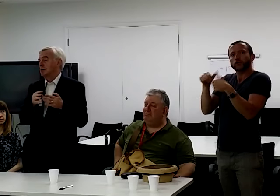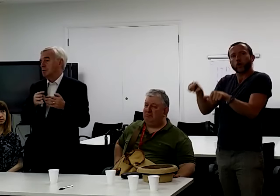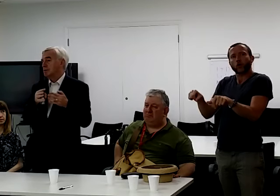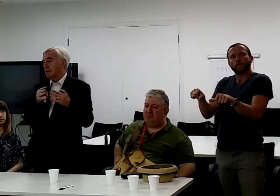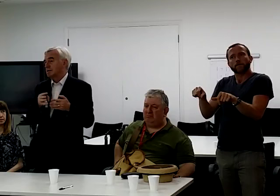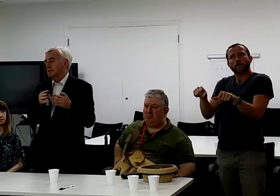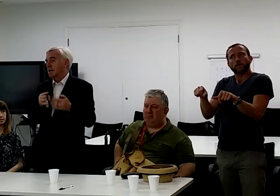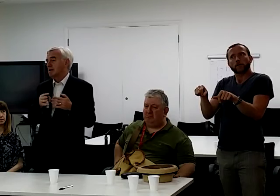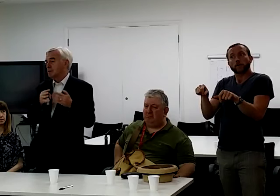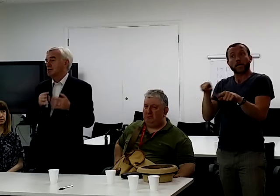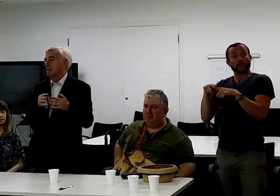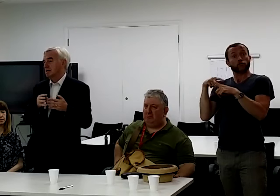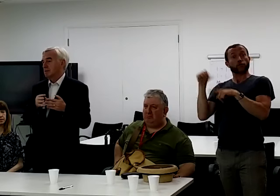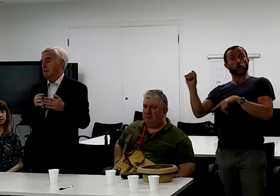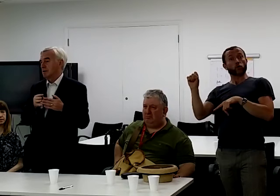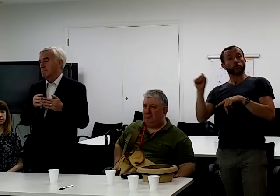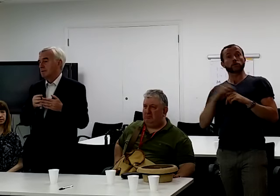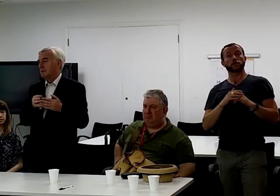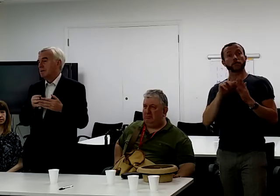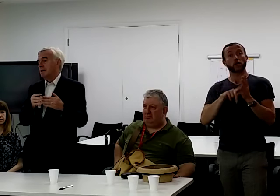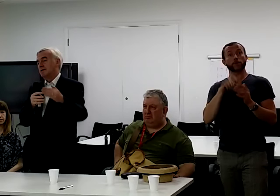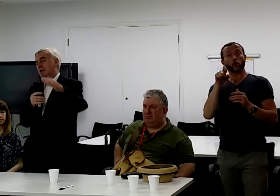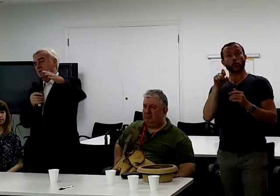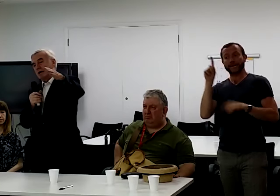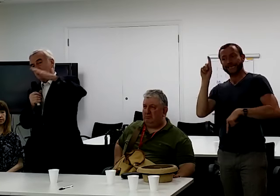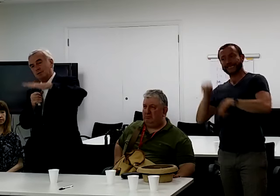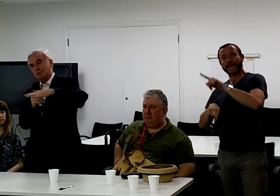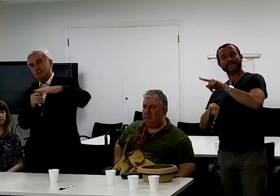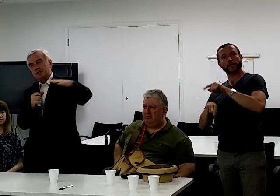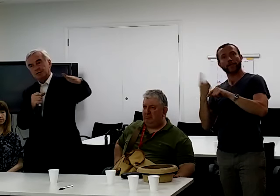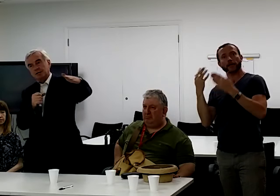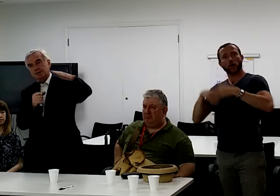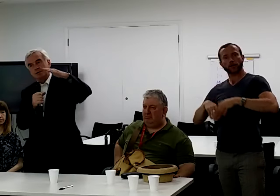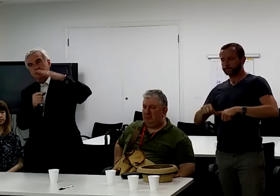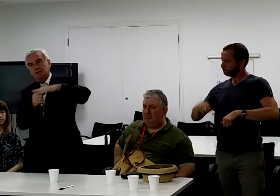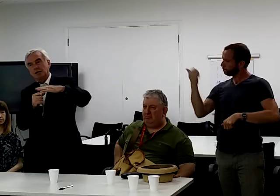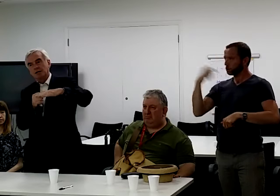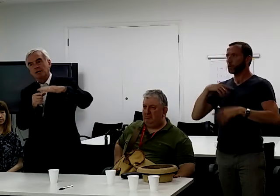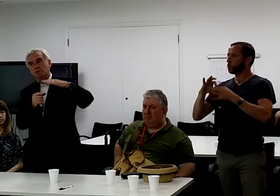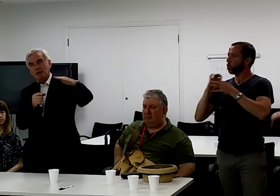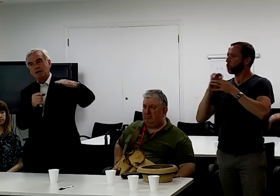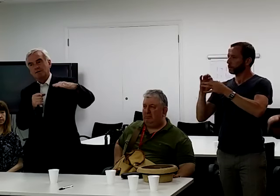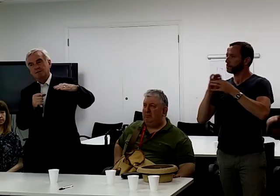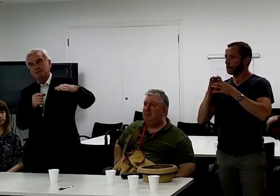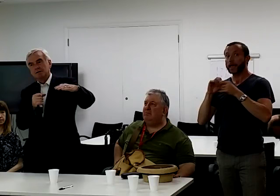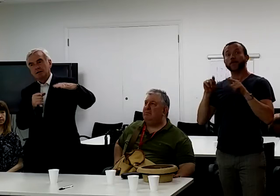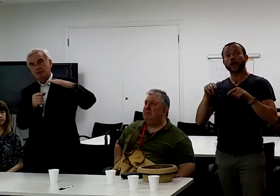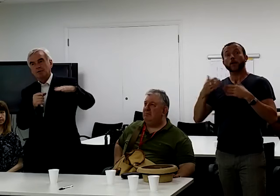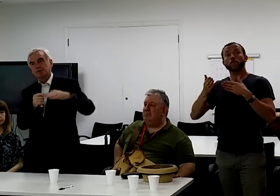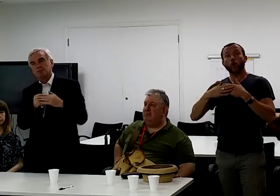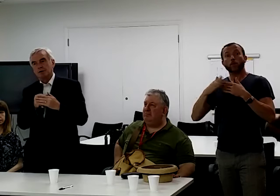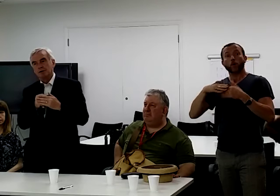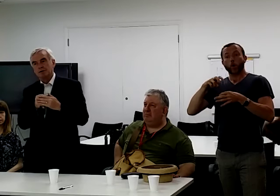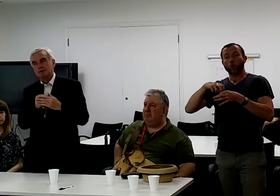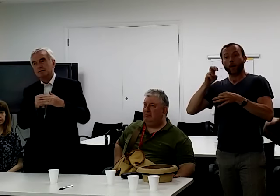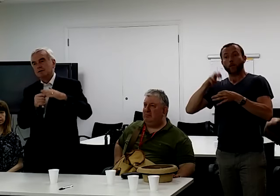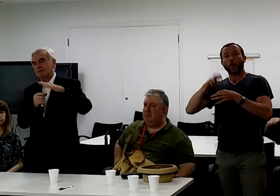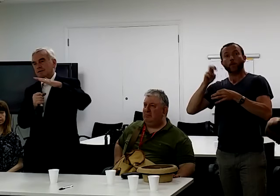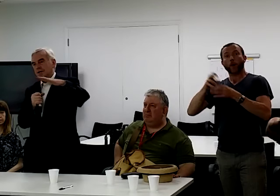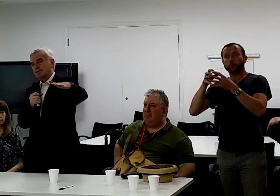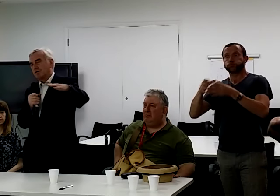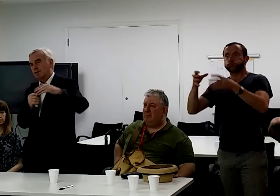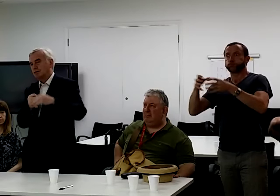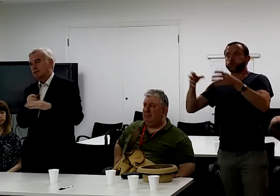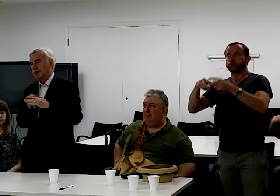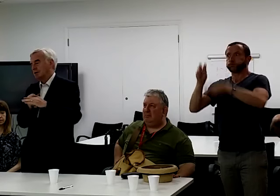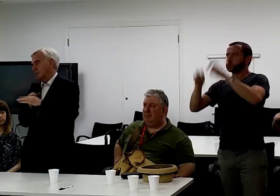do? What could Jeremy do? He had to sack him. He sacked him that night. And then what happened is they started resigning in waves, and that was the plot.